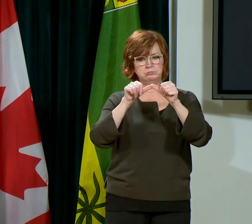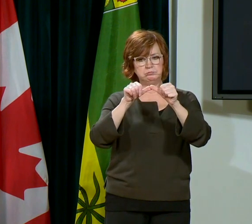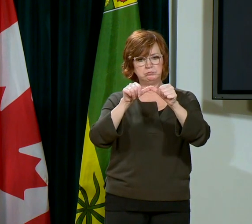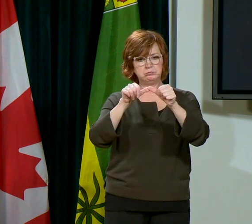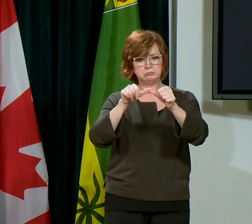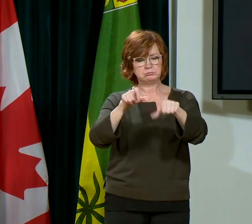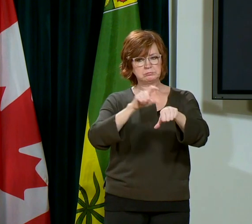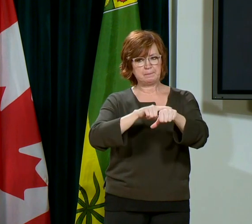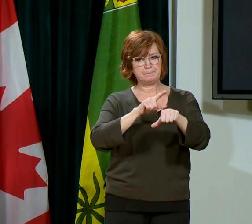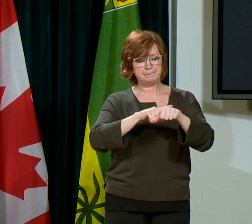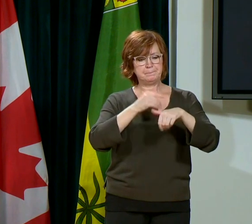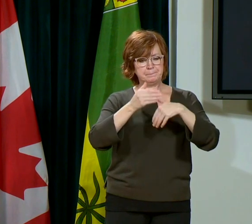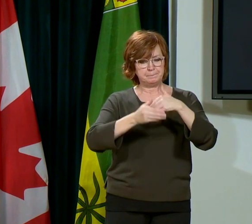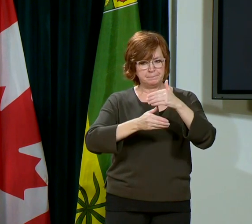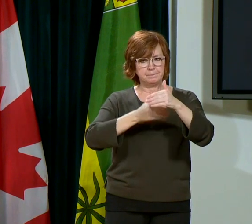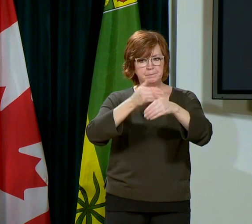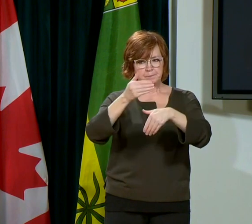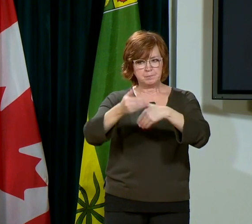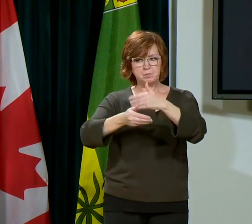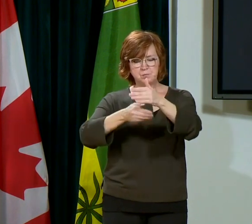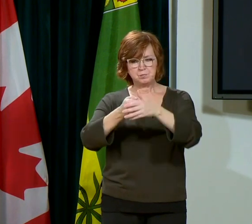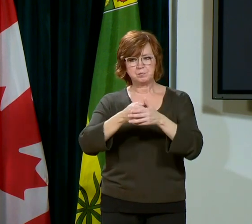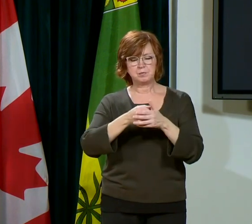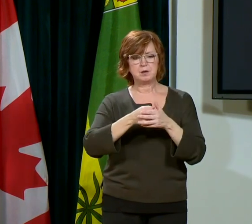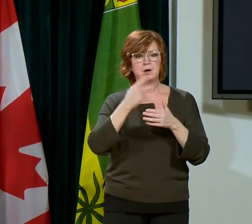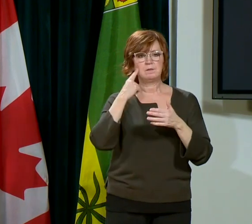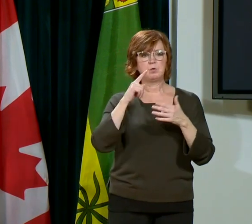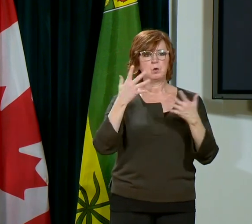to allow other work to proceed in a safe manner.